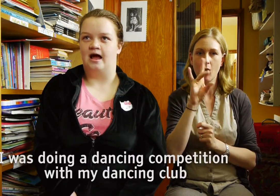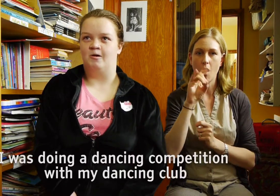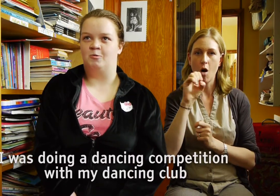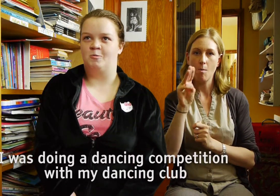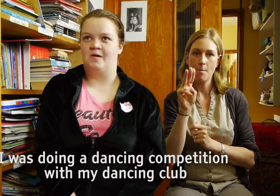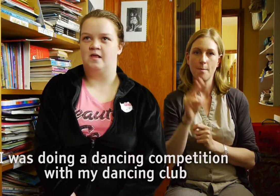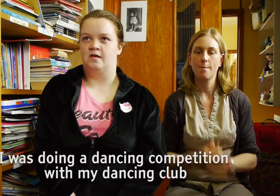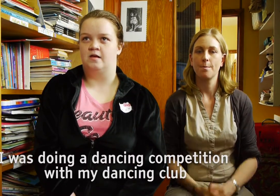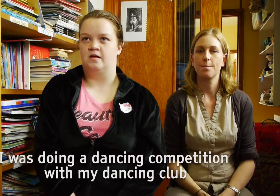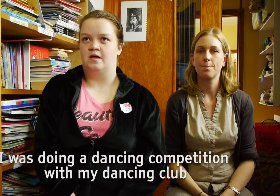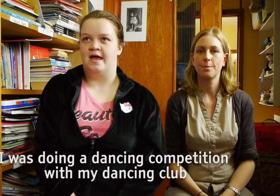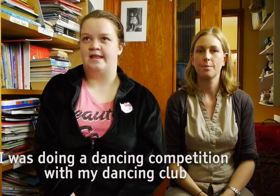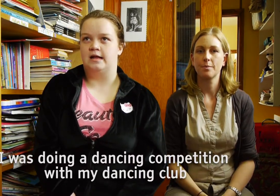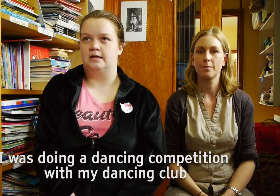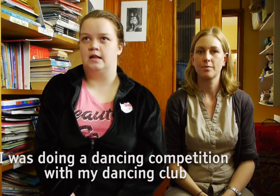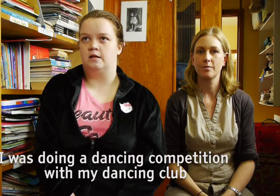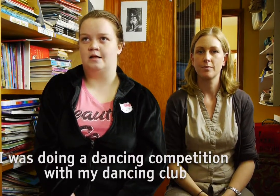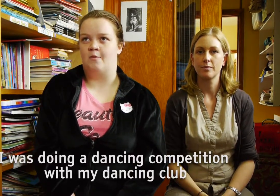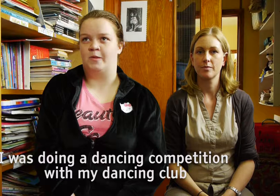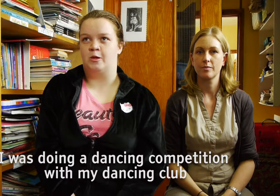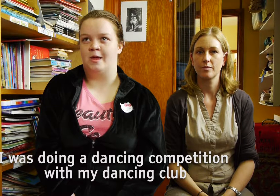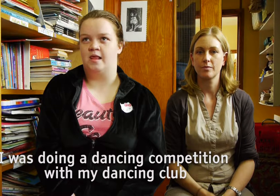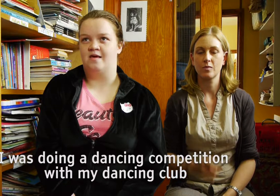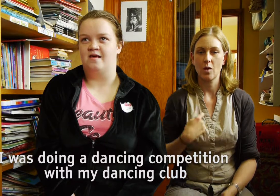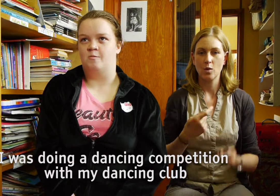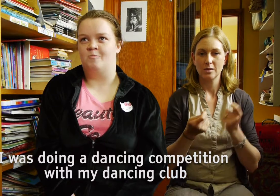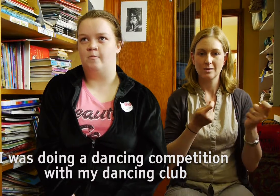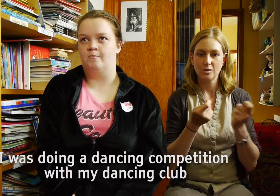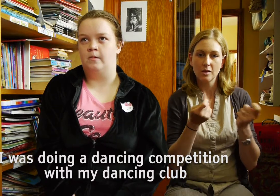I'm doing dancing constant with my